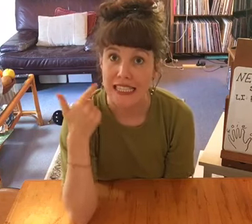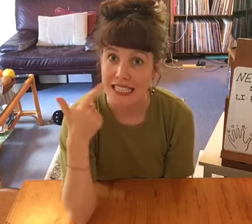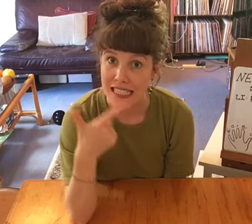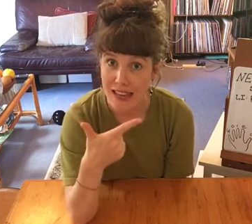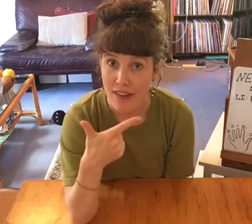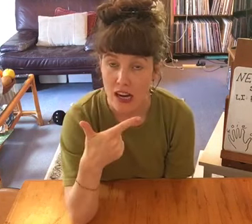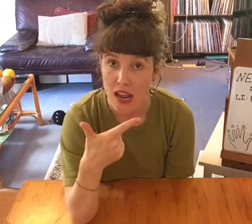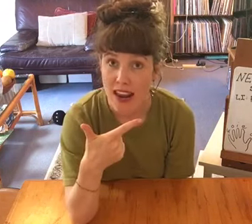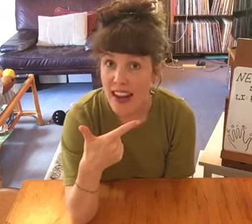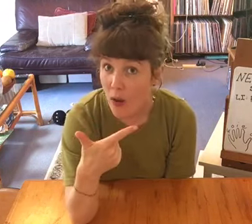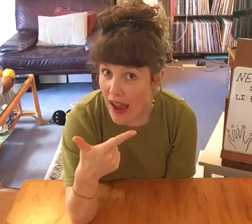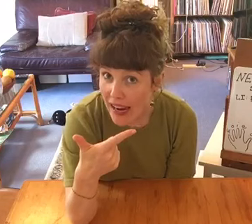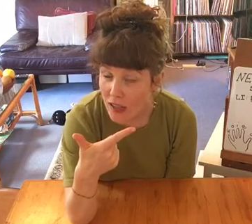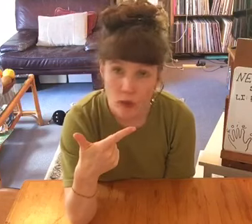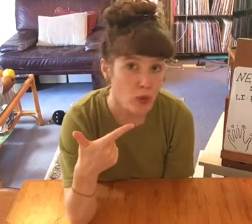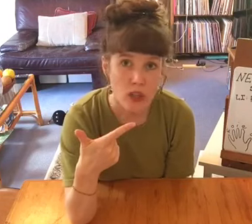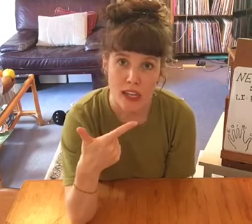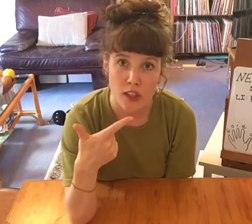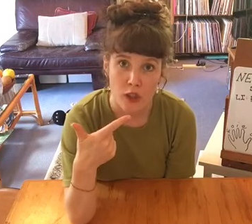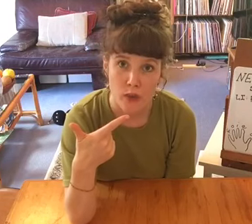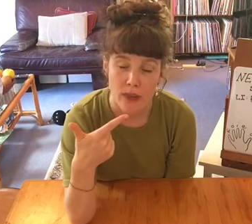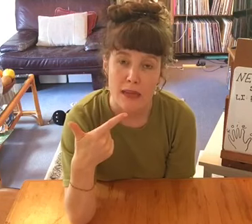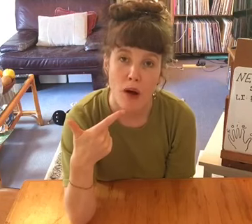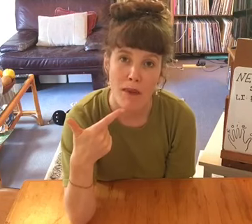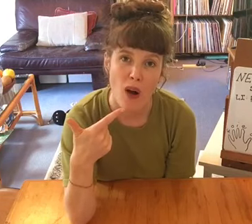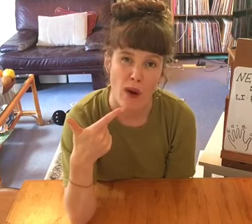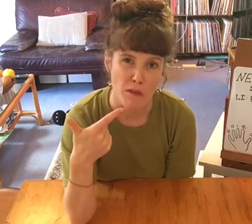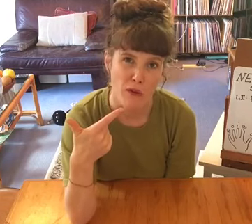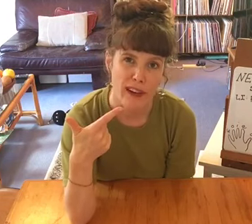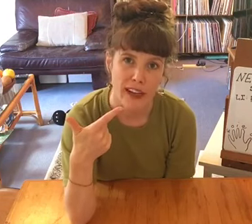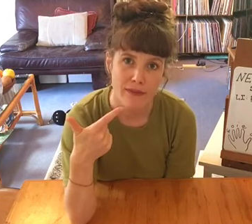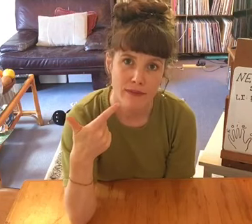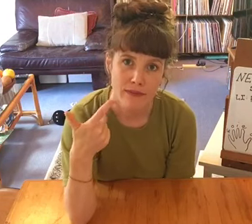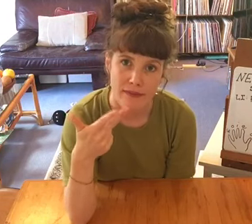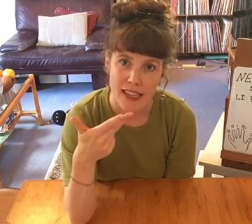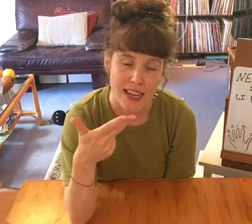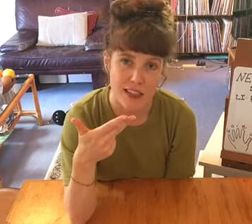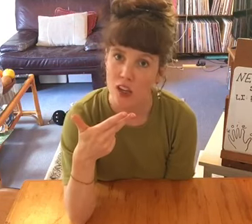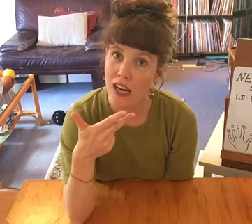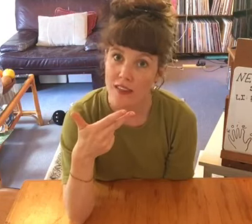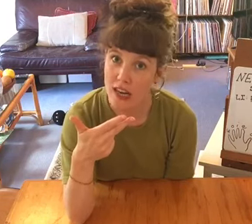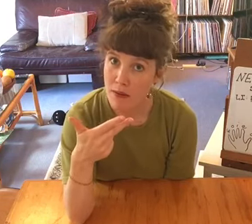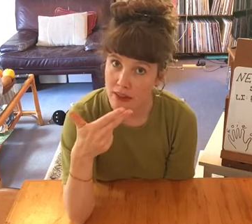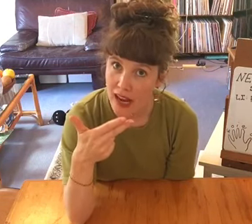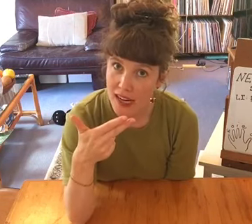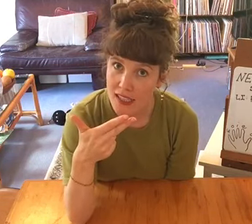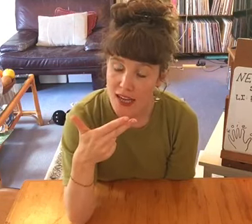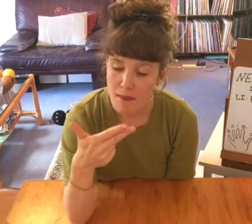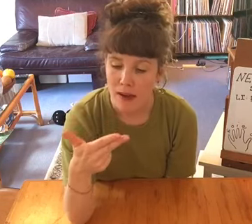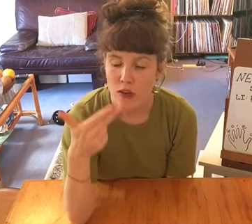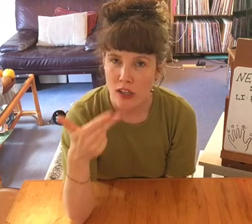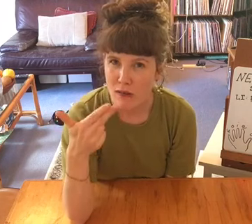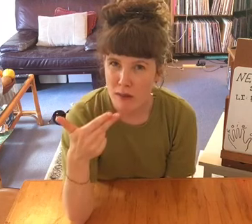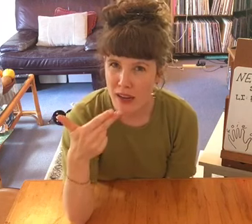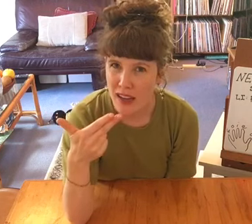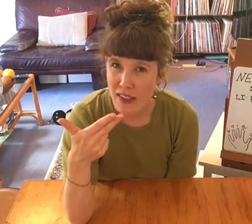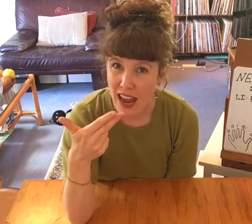6, 7. Now 8, all you need to do is pop out one more finger. It doesn't look like the shape of an 8, but you can remember that 8